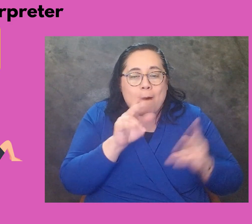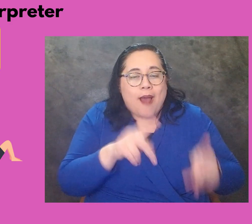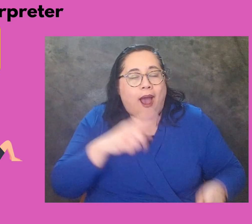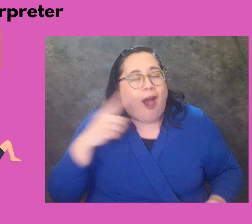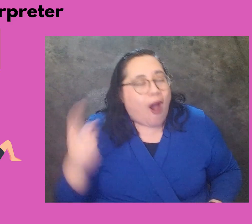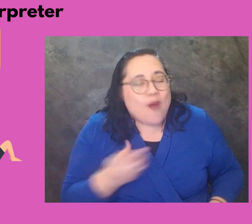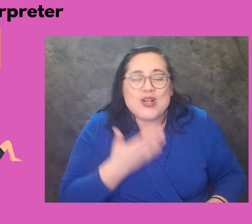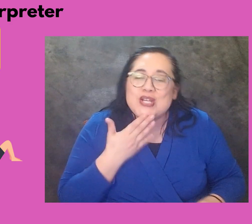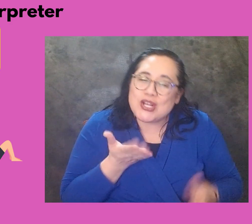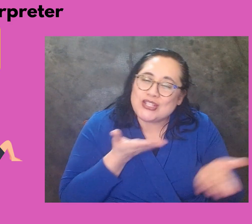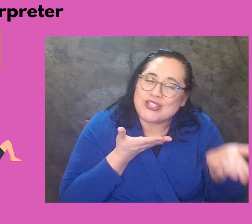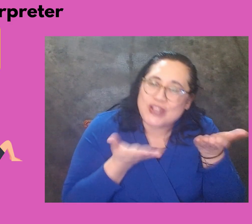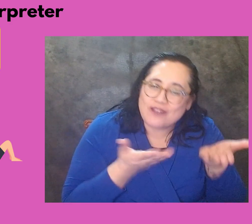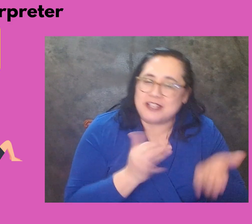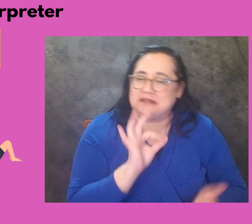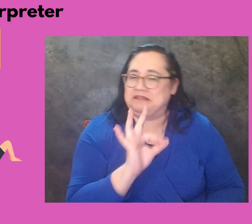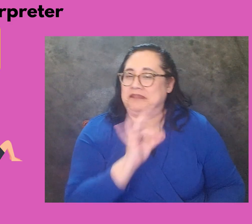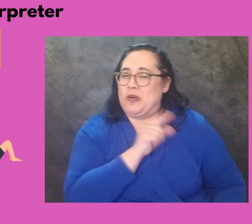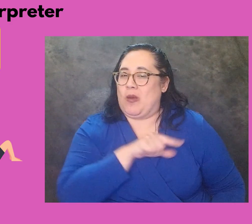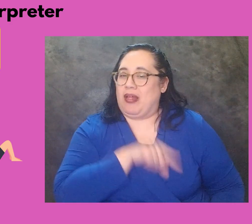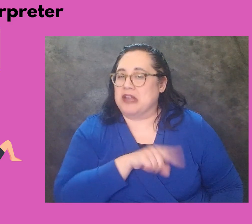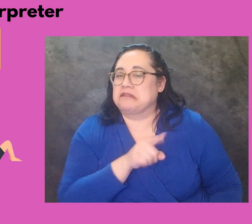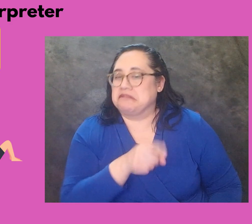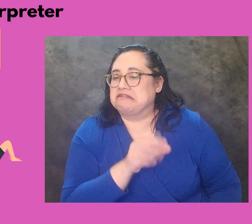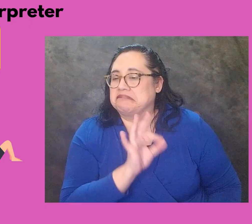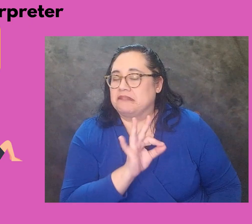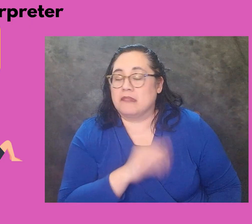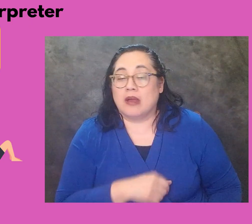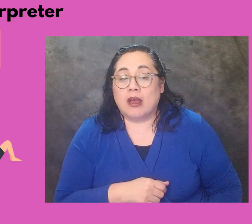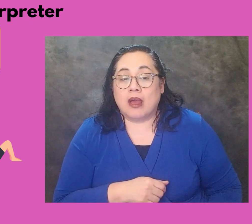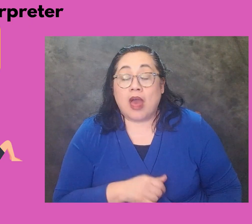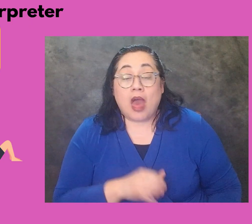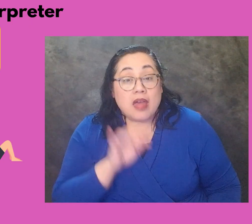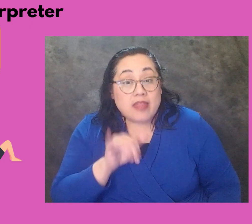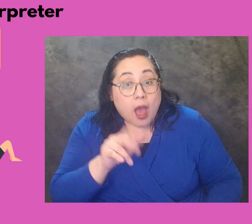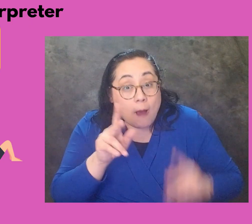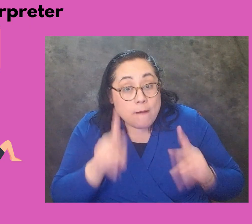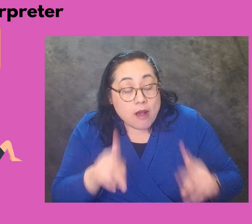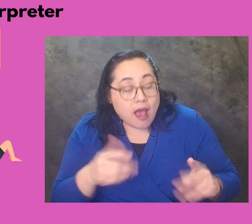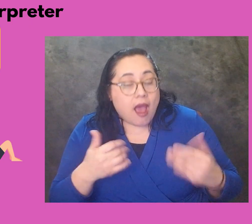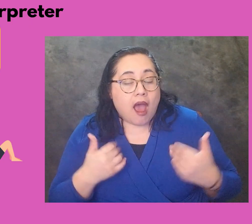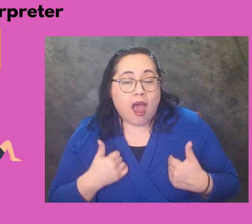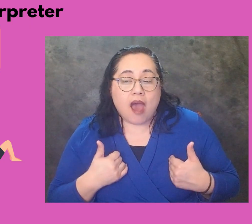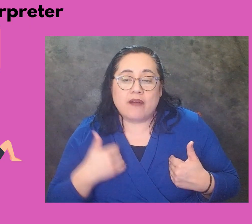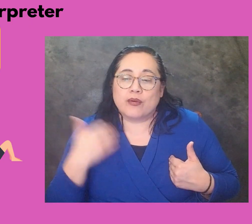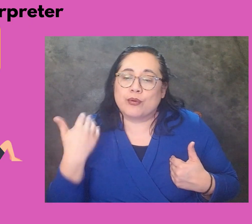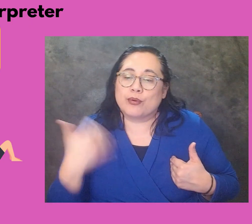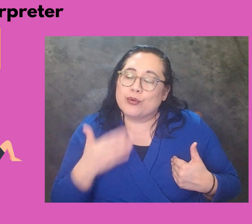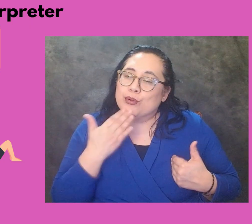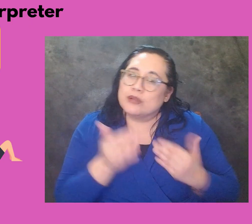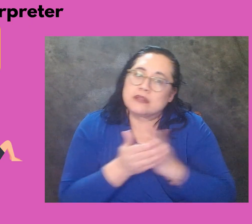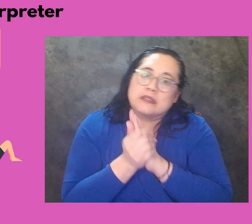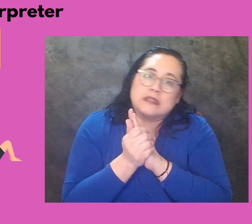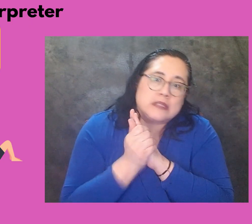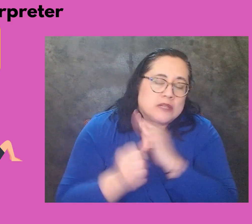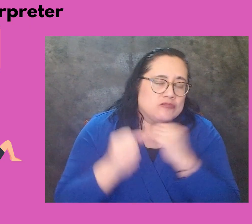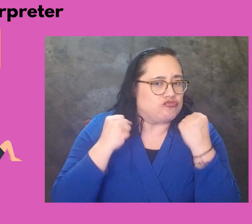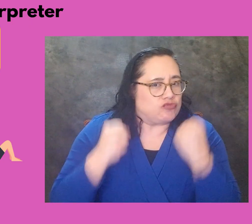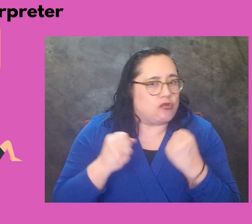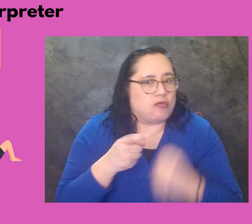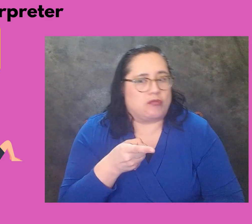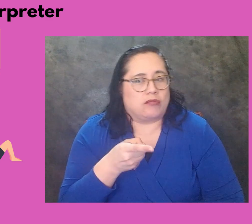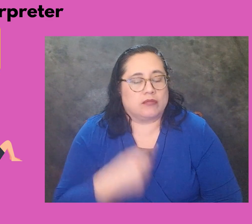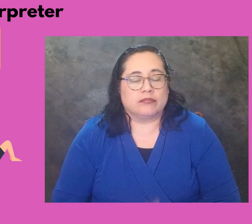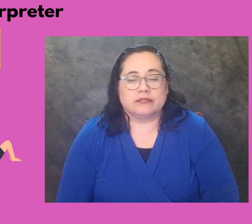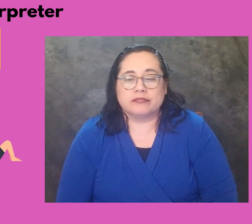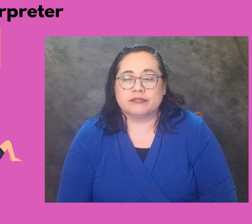that person who always provides good quality service. That person that has really great skill, very